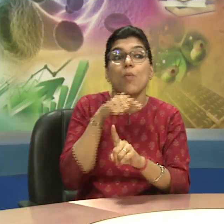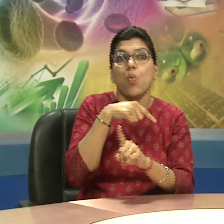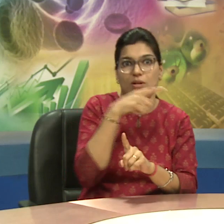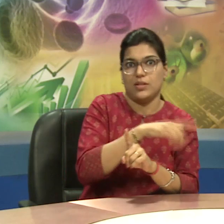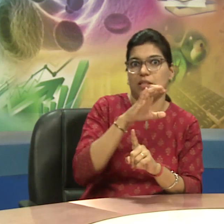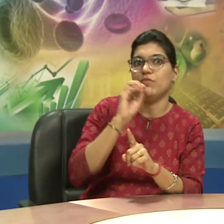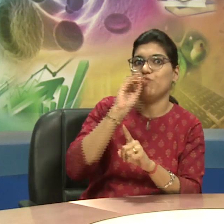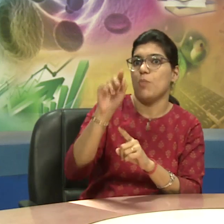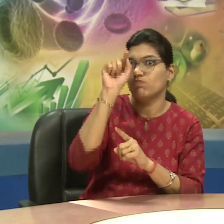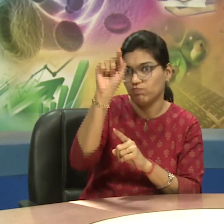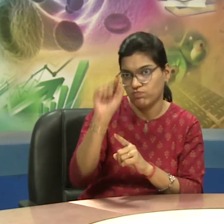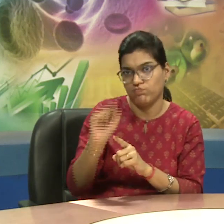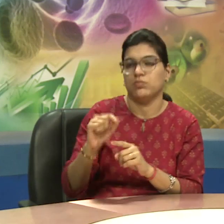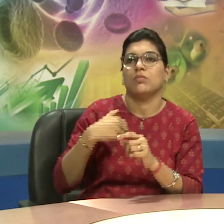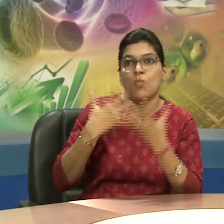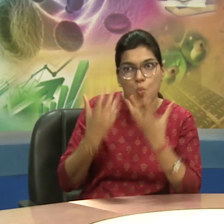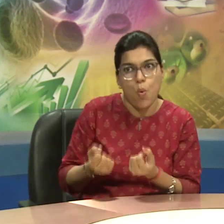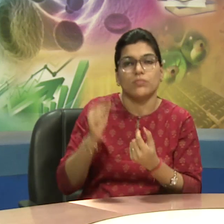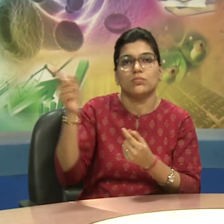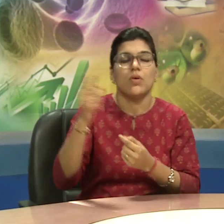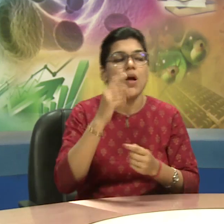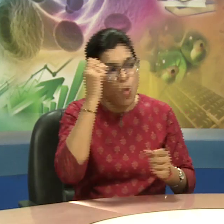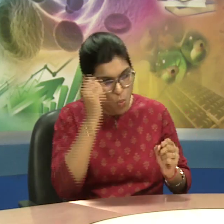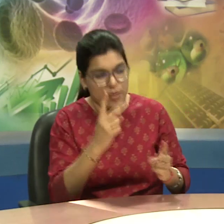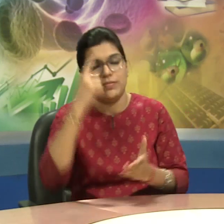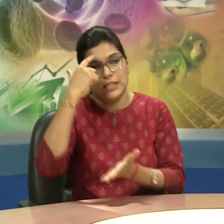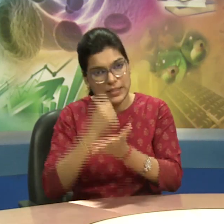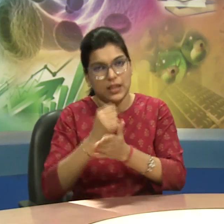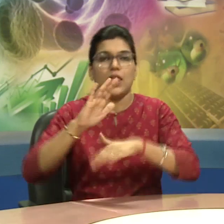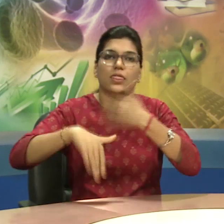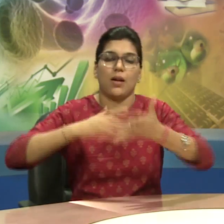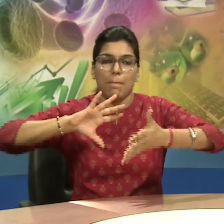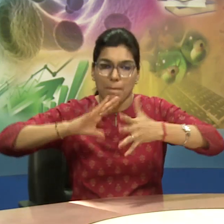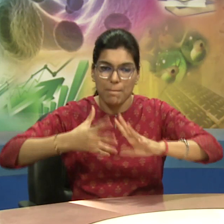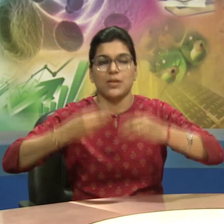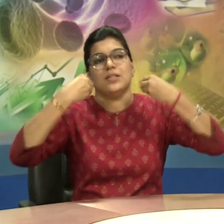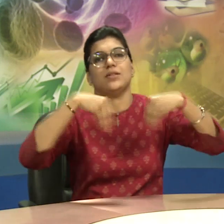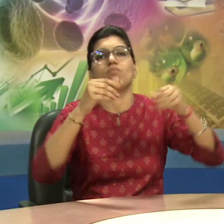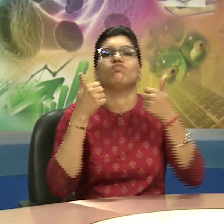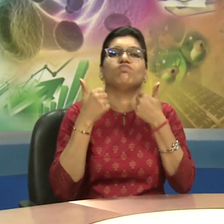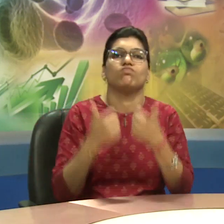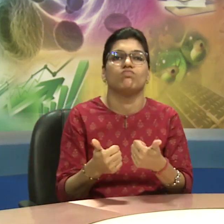Also, consumers have a right to be heard by